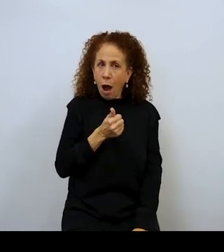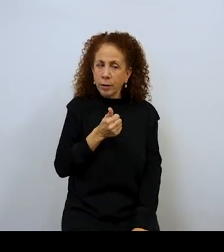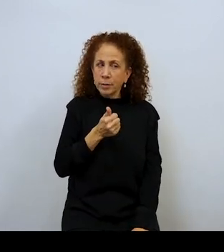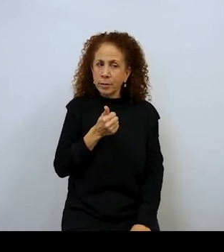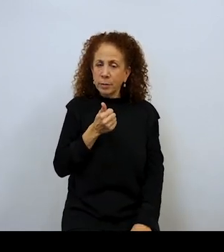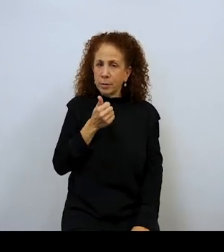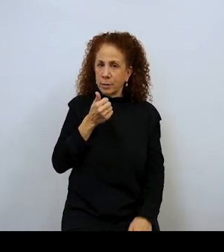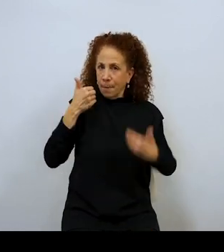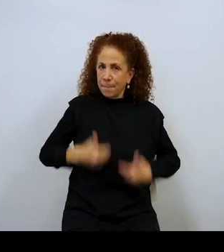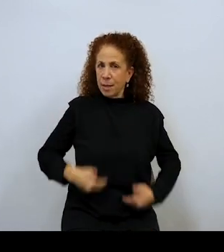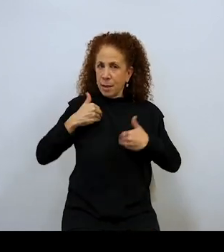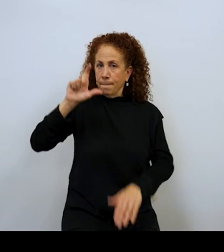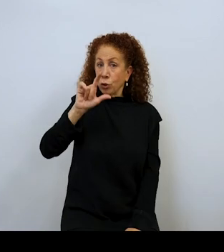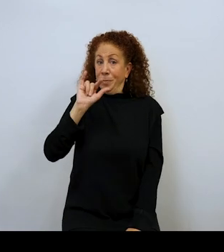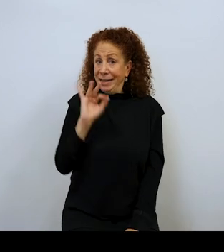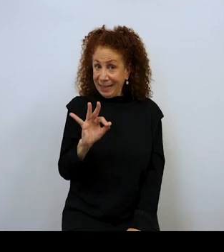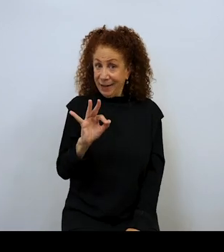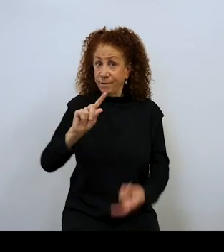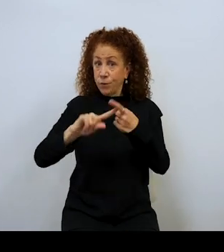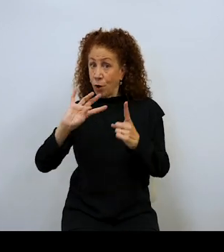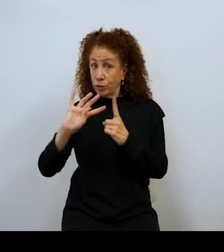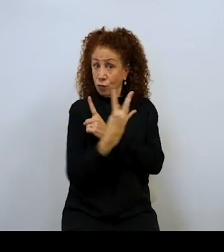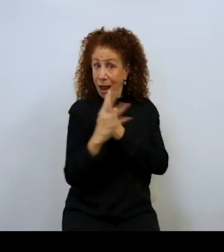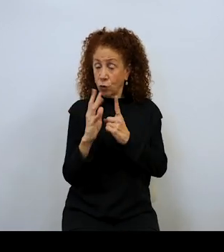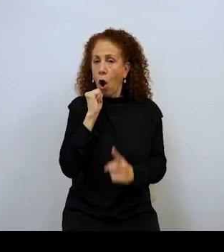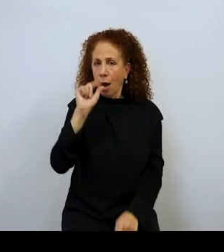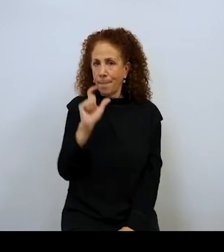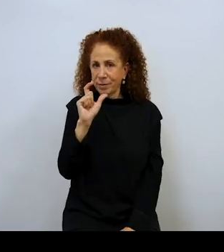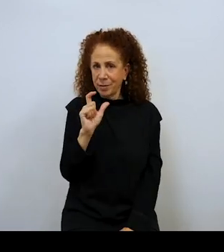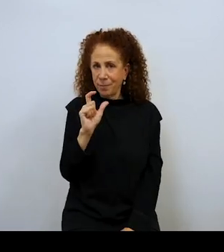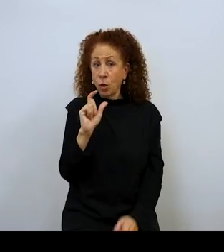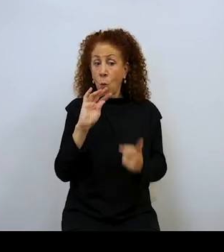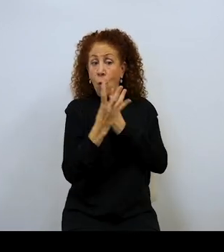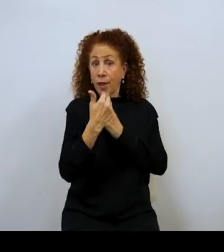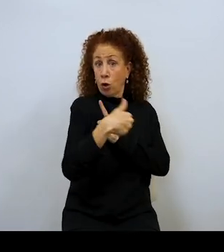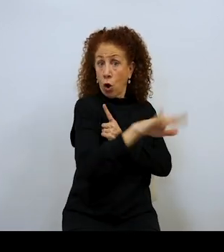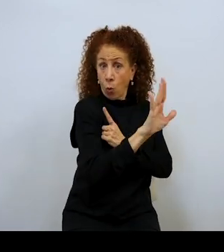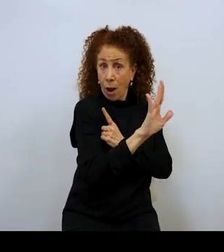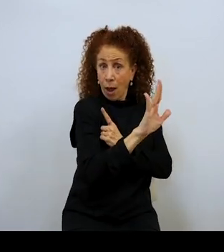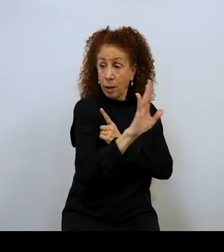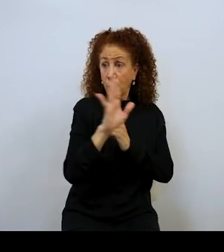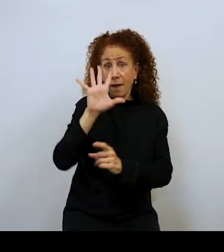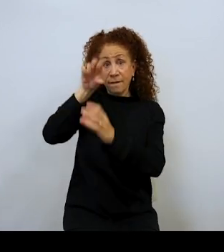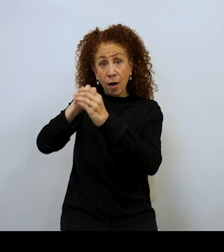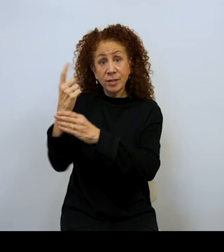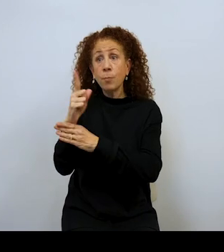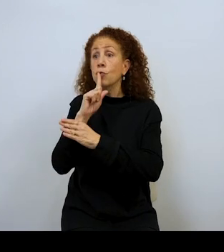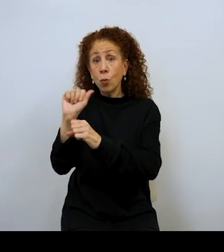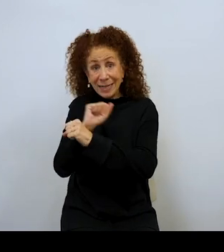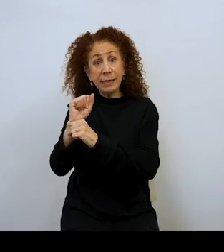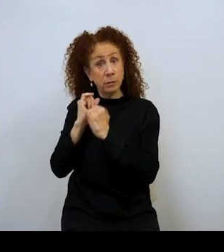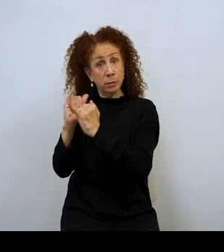Muslim as long as he surrounded himself with people who are not Muslim. And once he goes and becomes involved with someone who is